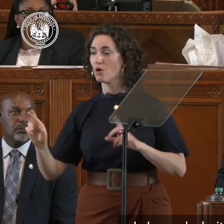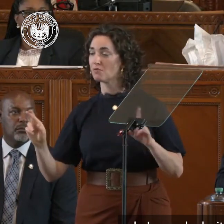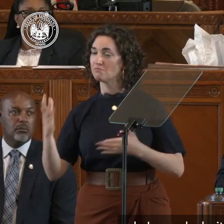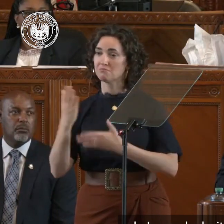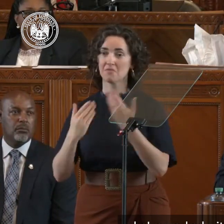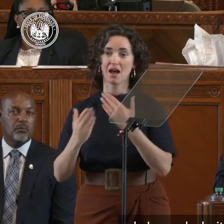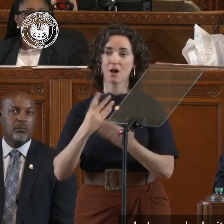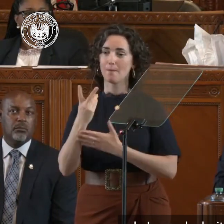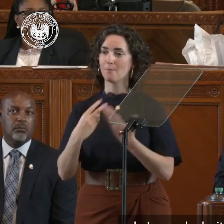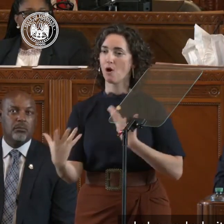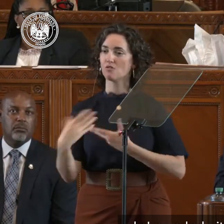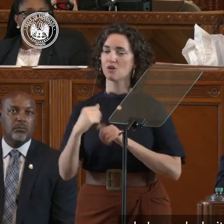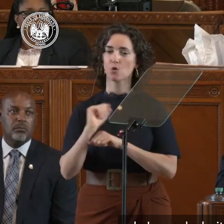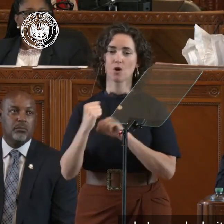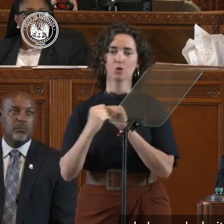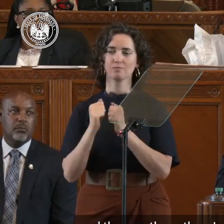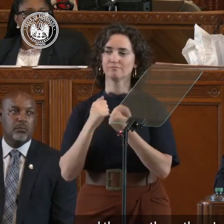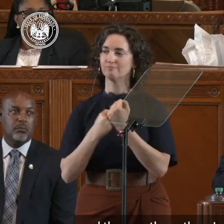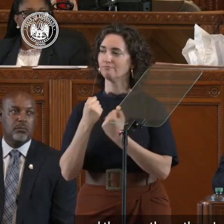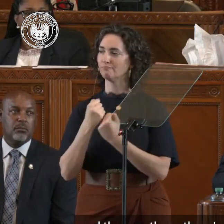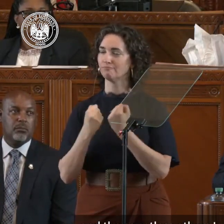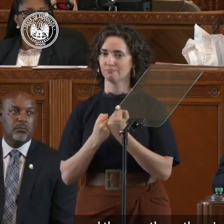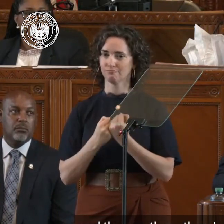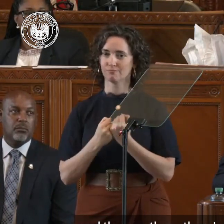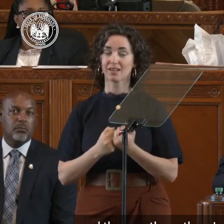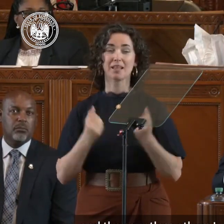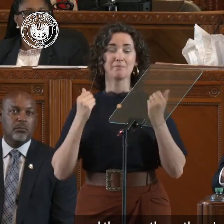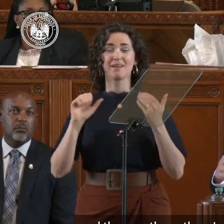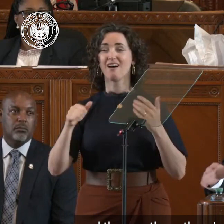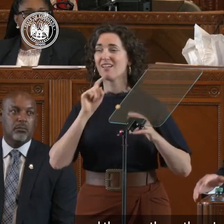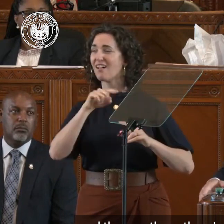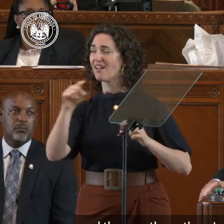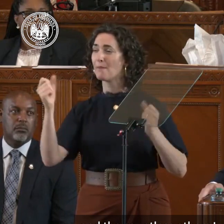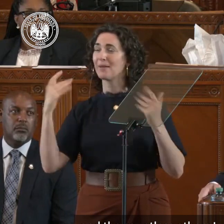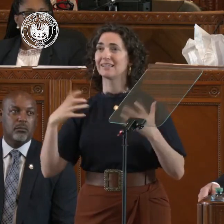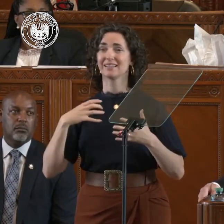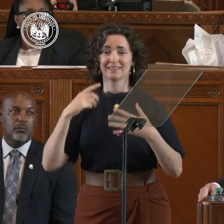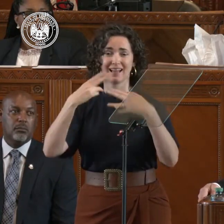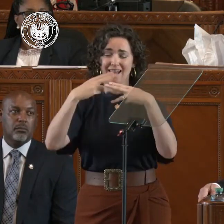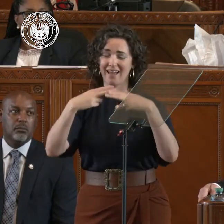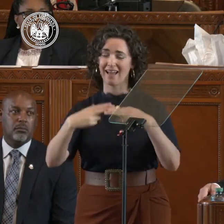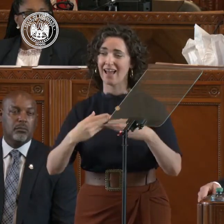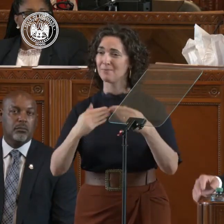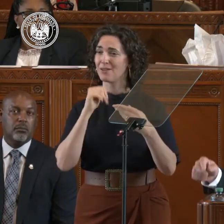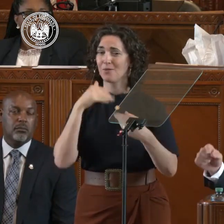aisle who've worked with me in good faith, and the countless others I wish I had time to mention.